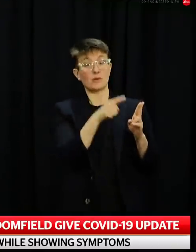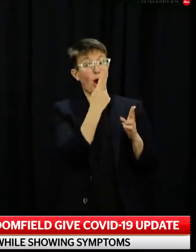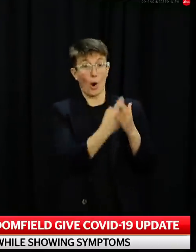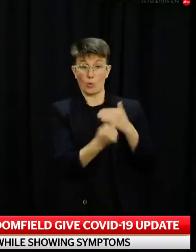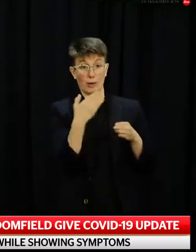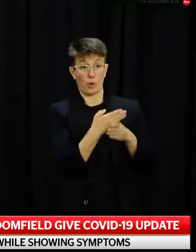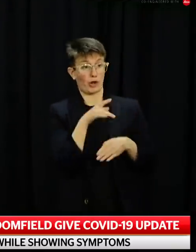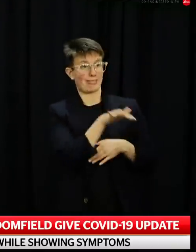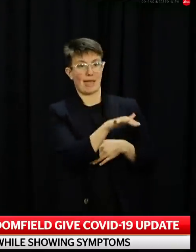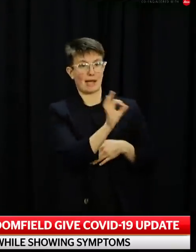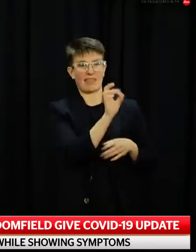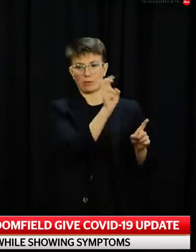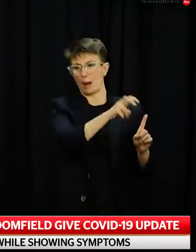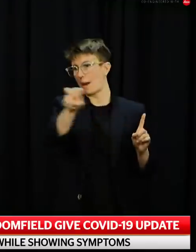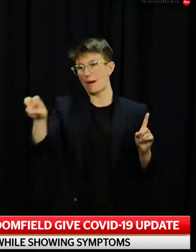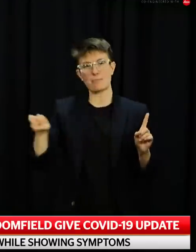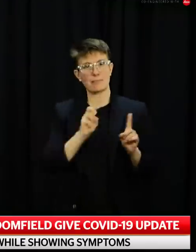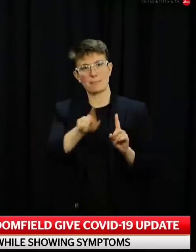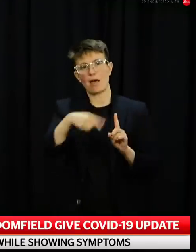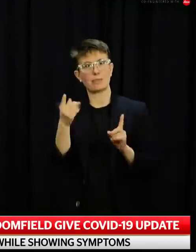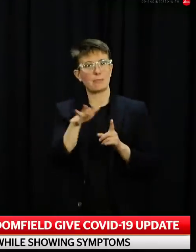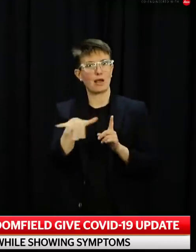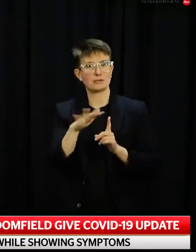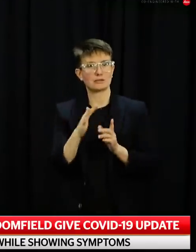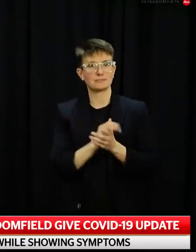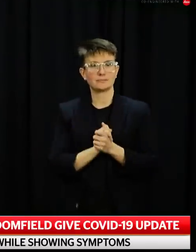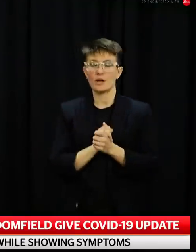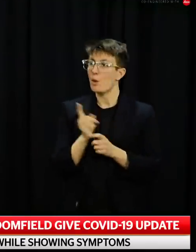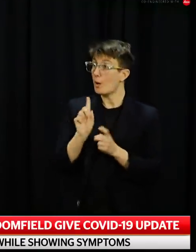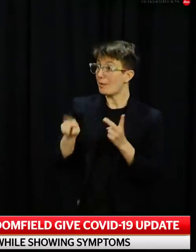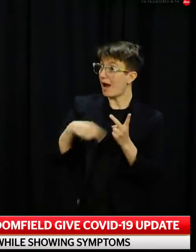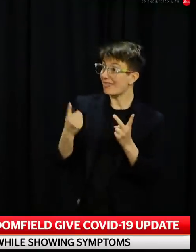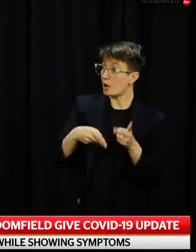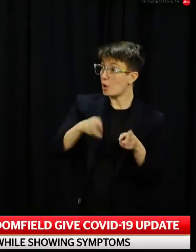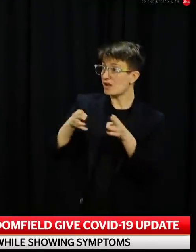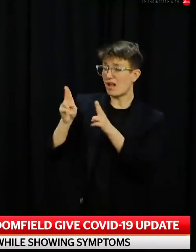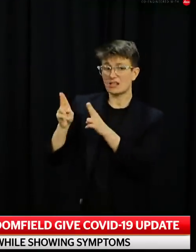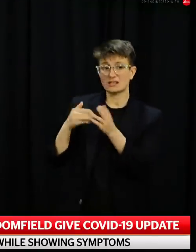rest of the managed isolation facilities? I'd need to check in with the Minister of Health, but I can tell you that for